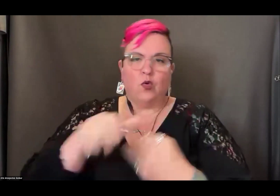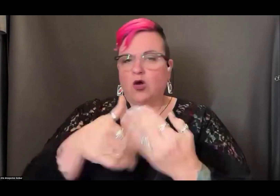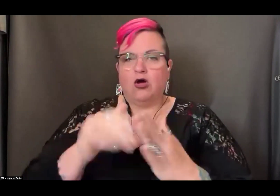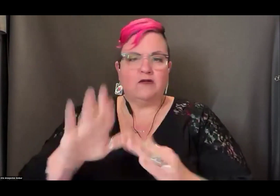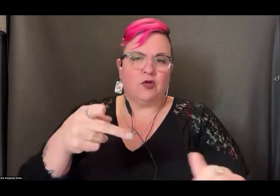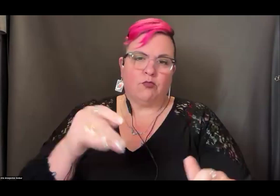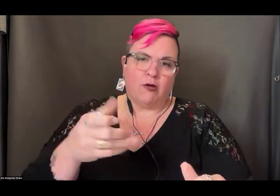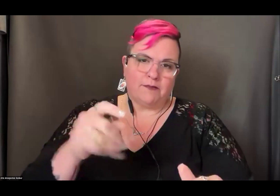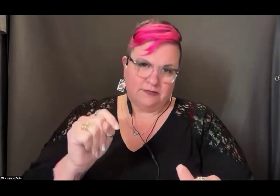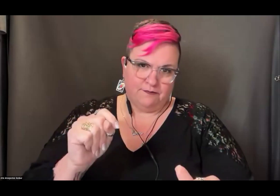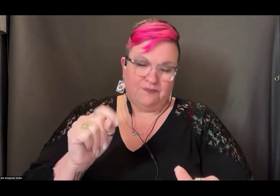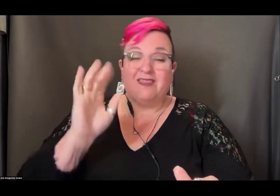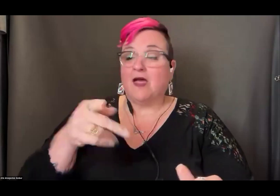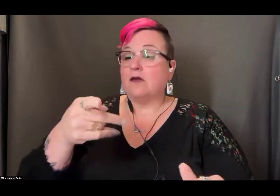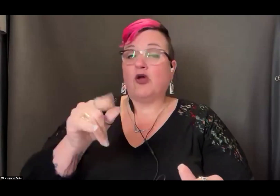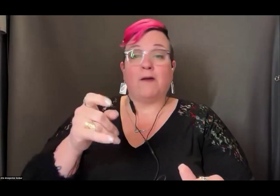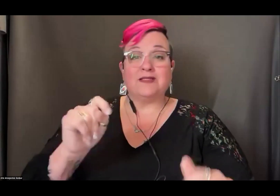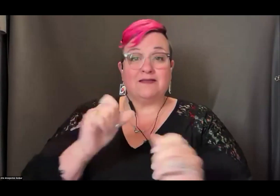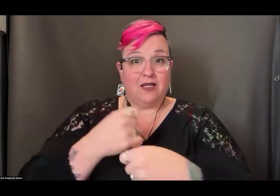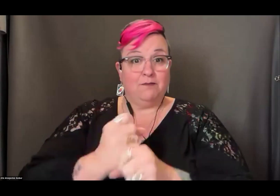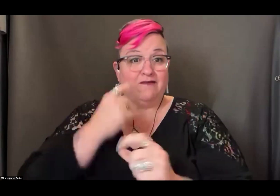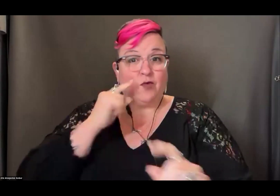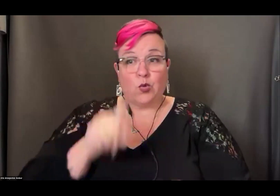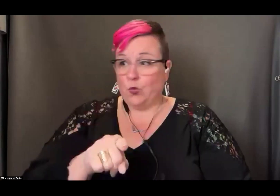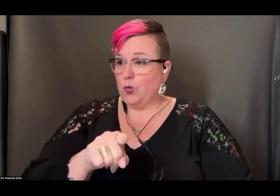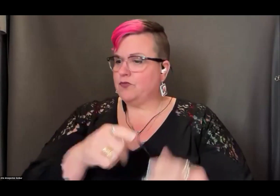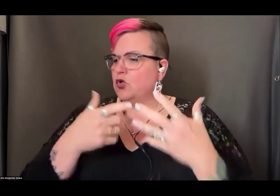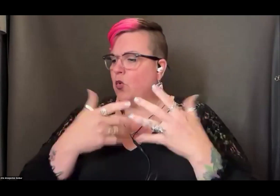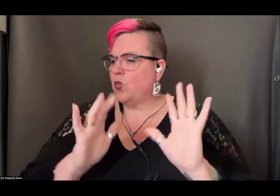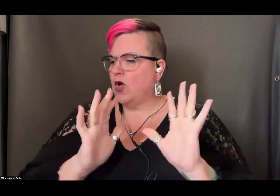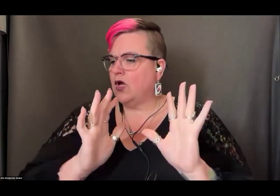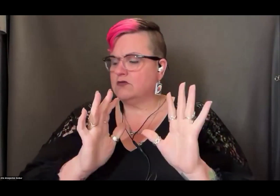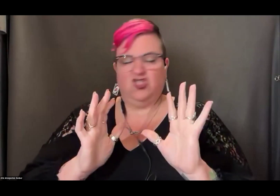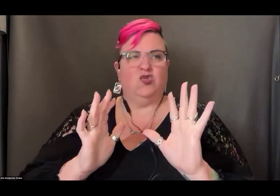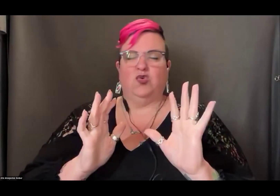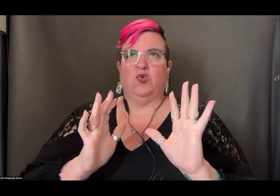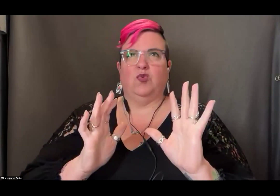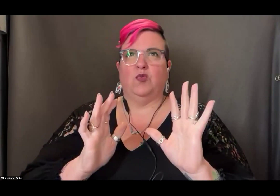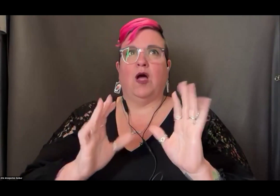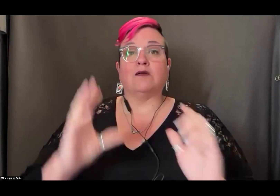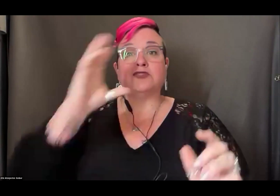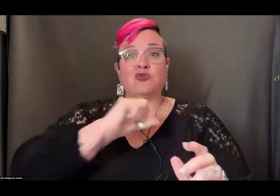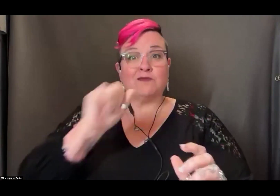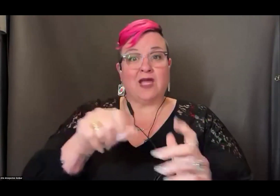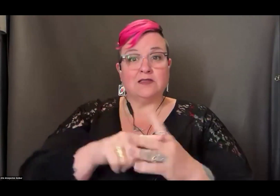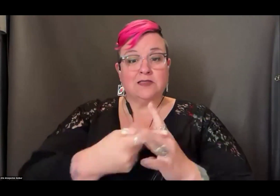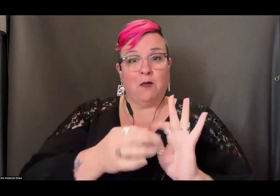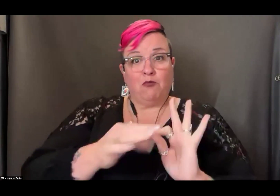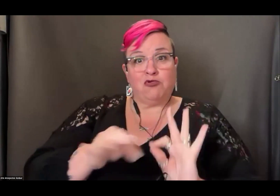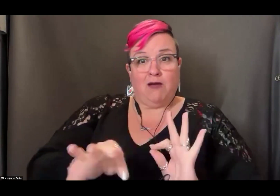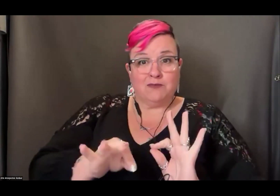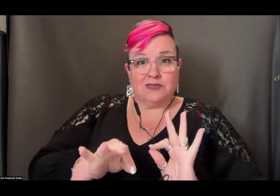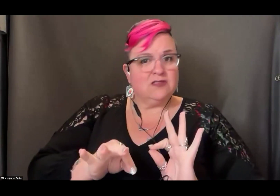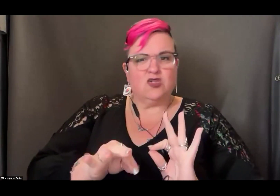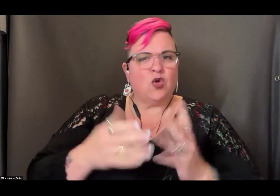prompts, the prompt that it produced for you. You don't want to assume that that's going to be the prompt. You never want to